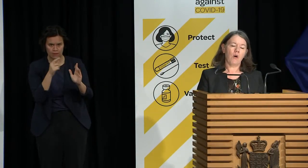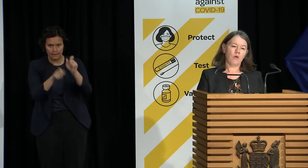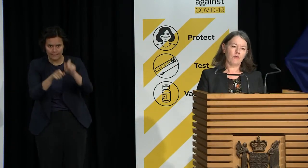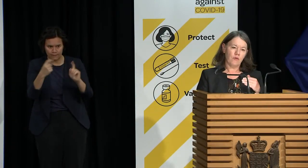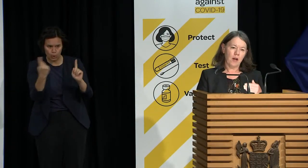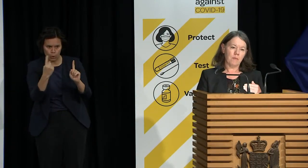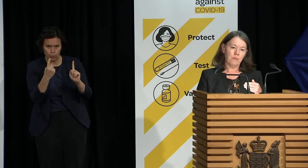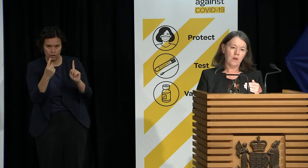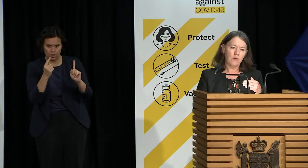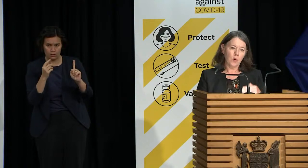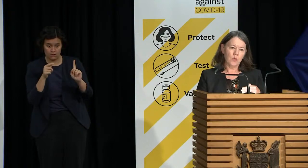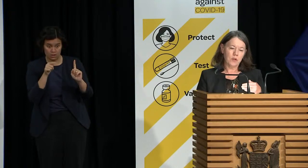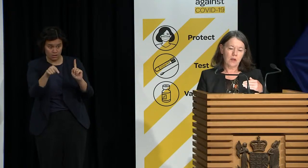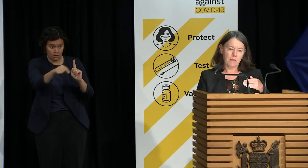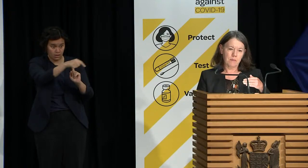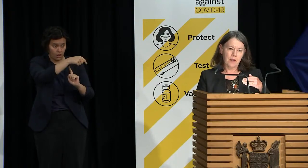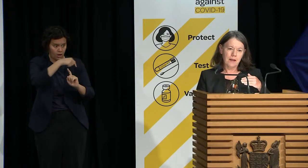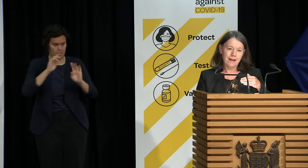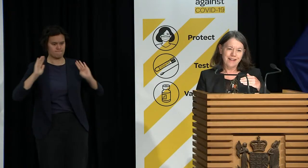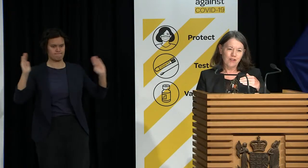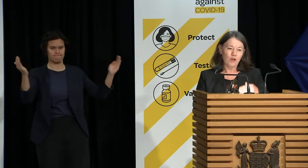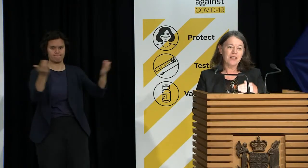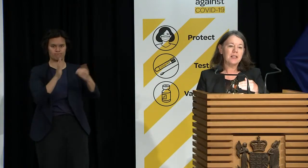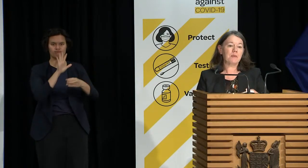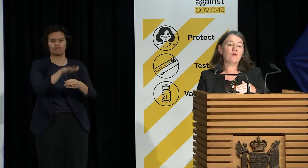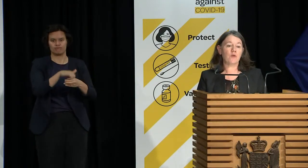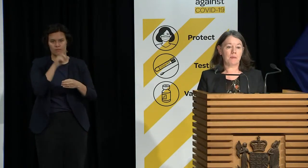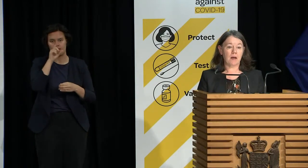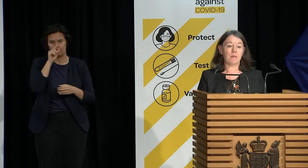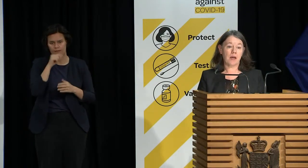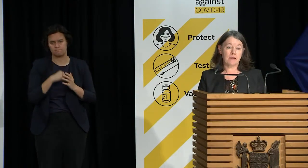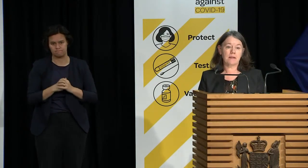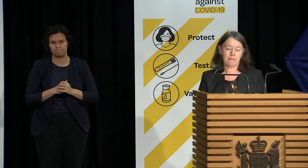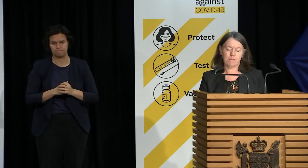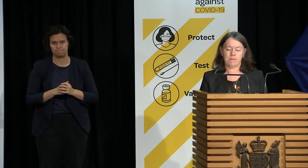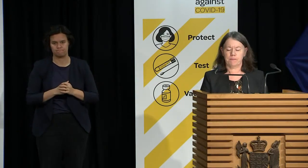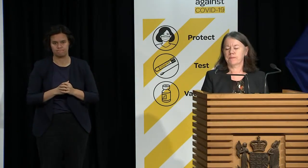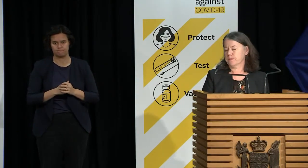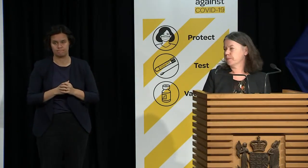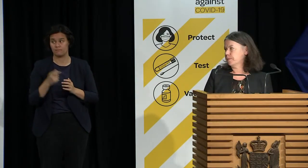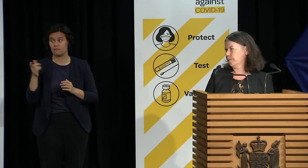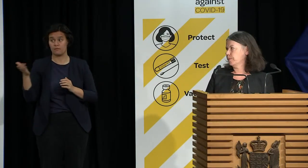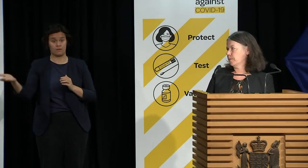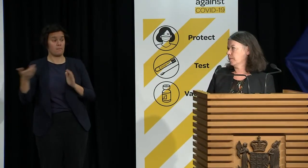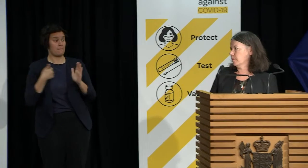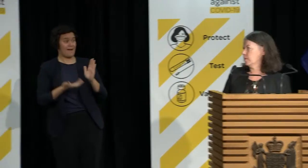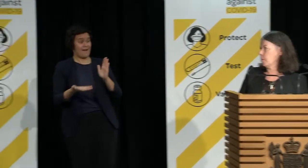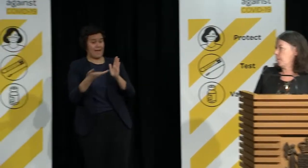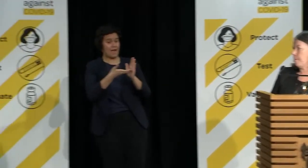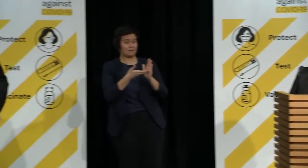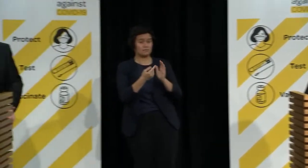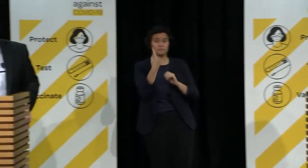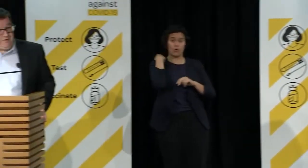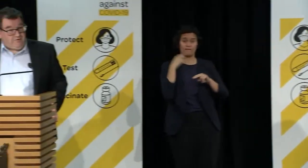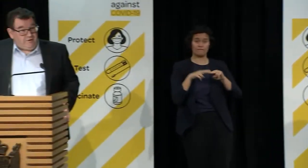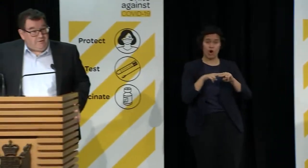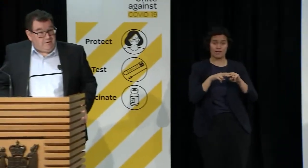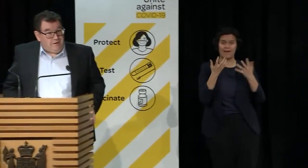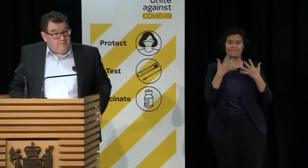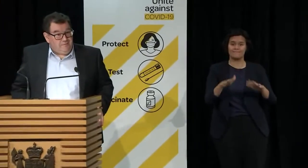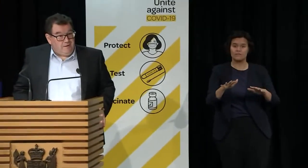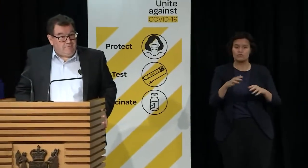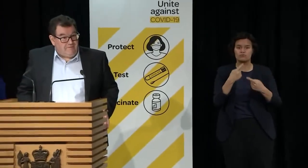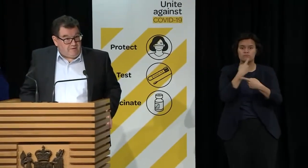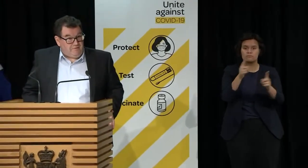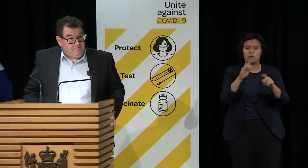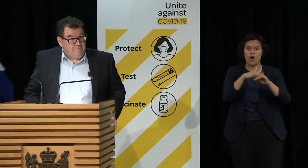ahead of those contacts before they become cases. And I think it was again last Friday we mentioned the Clover Park testing that